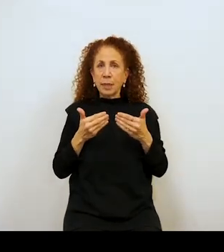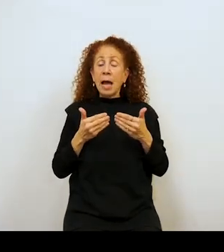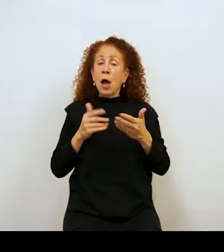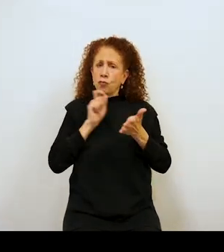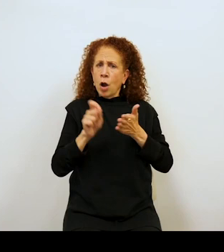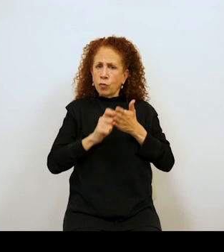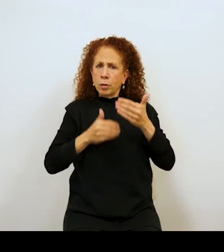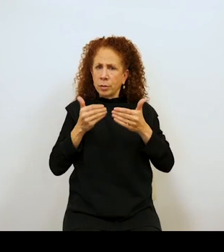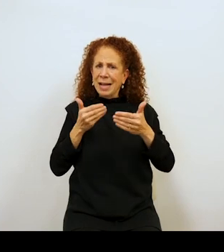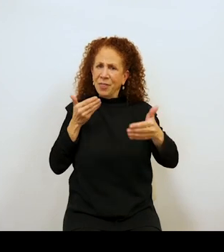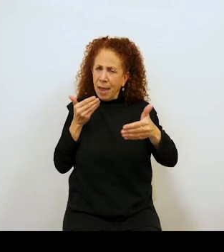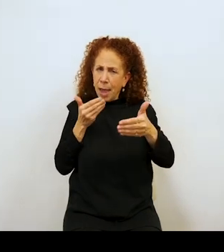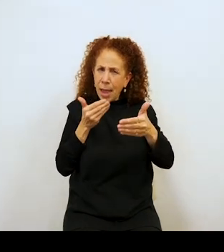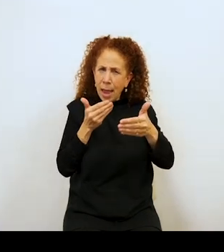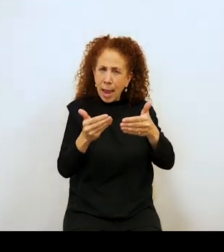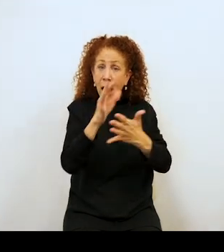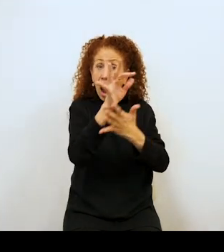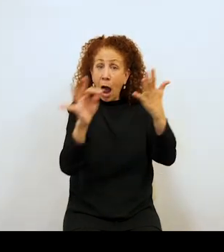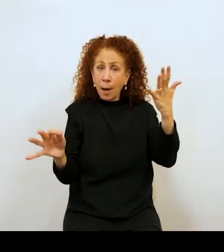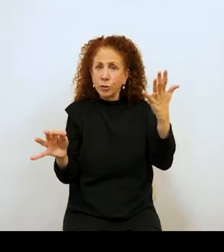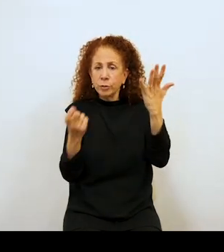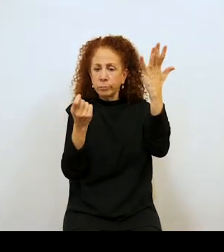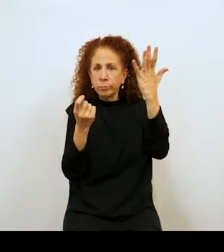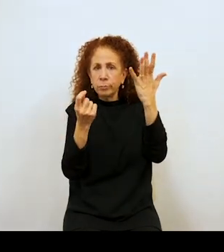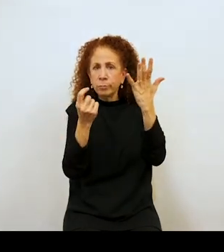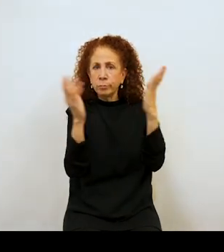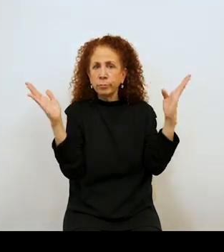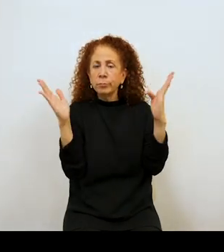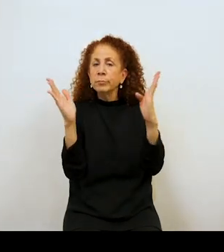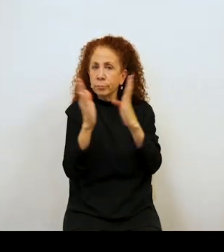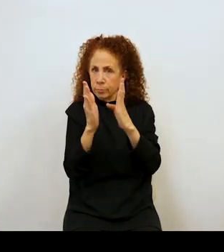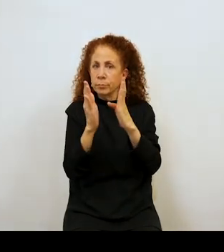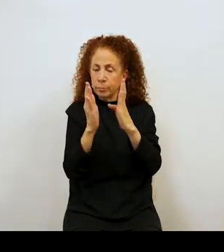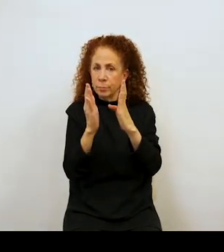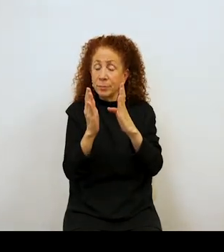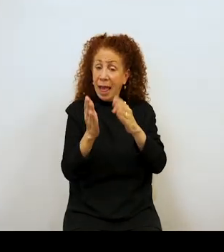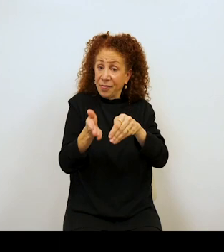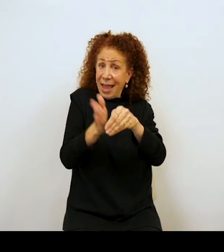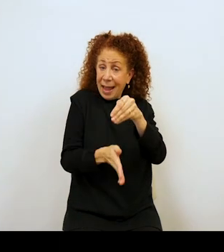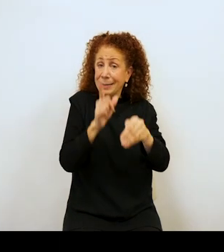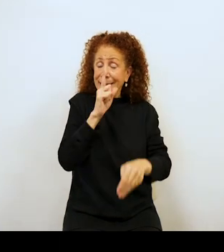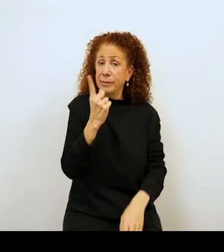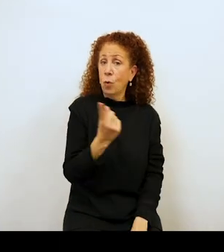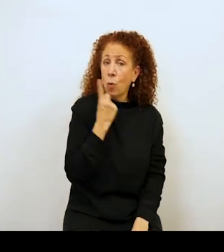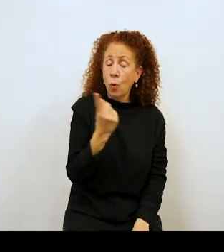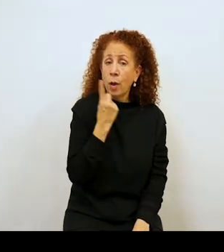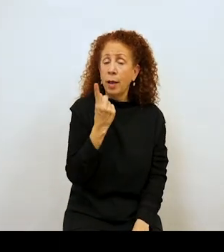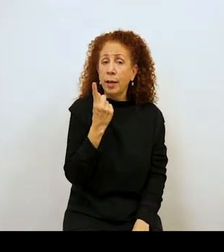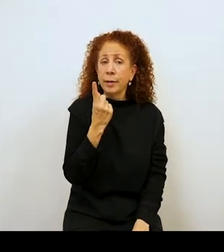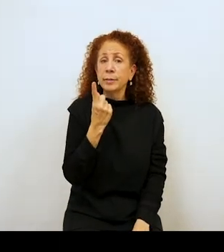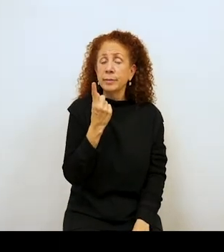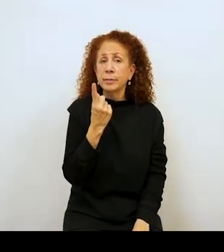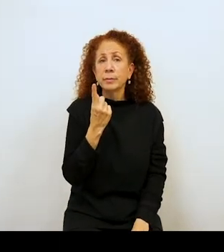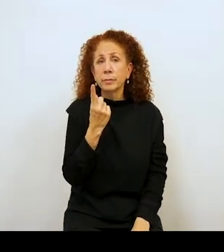to the end, the more you're closing off options. Mm-hmm. And that the ending is always, it's